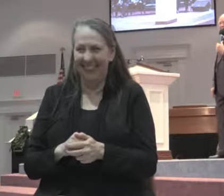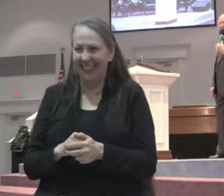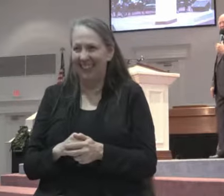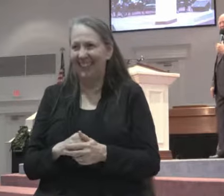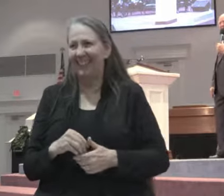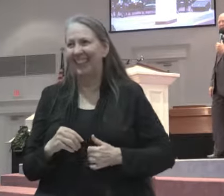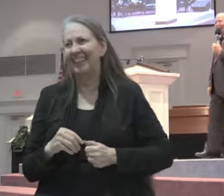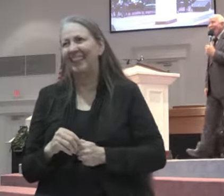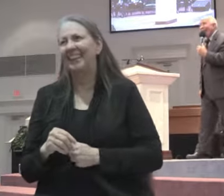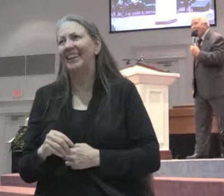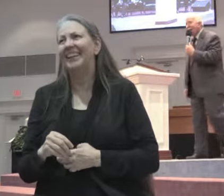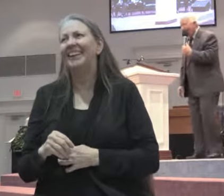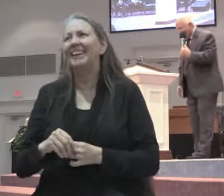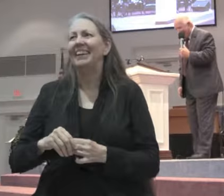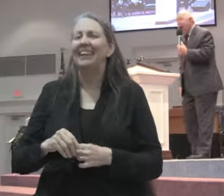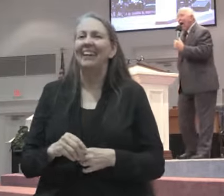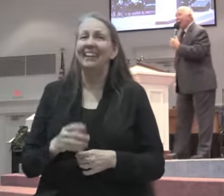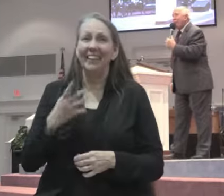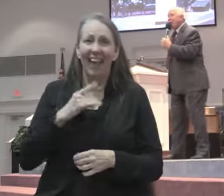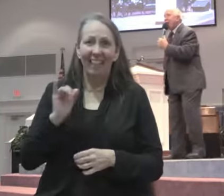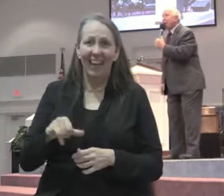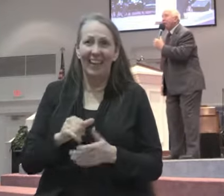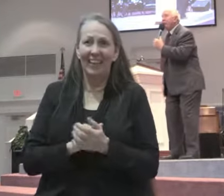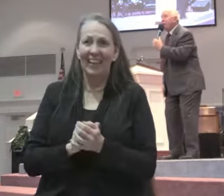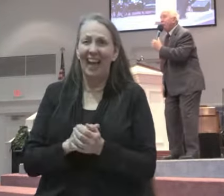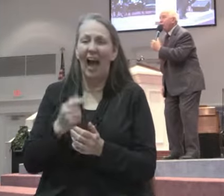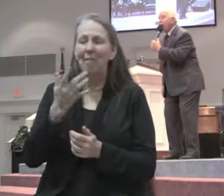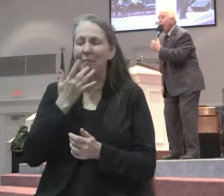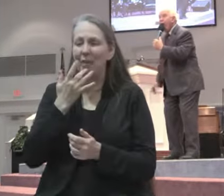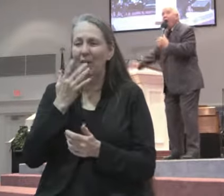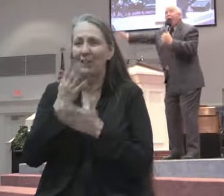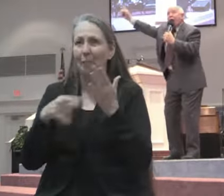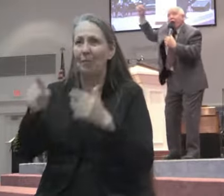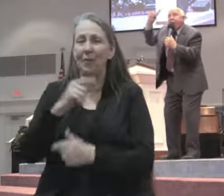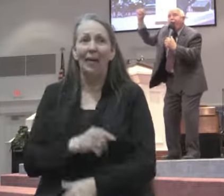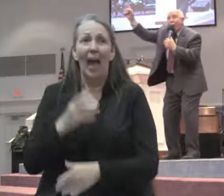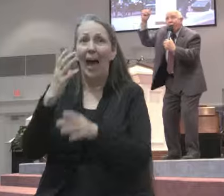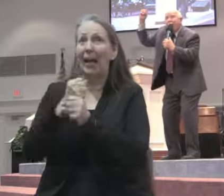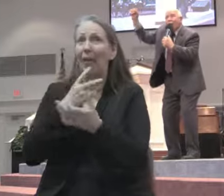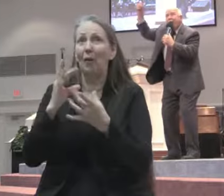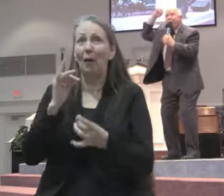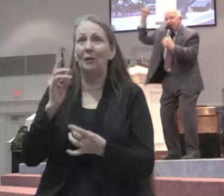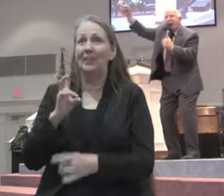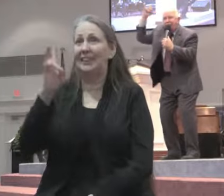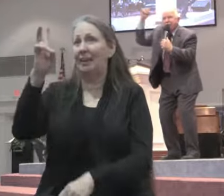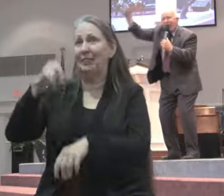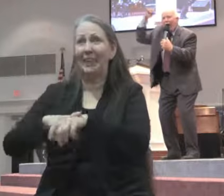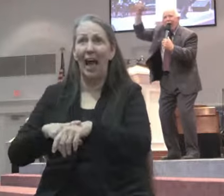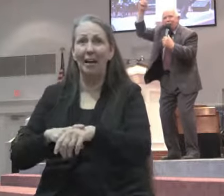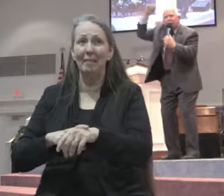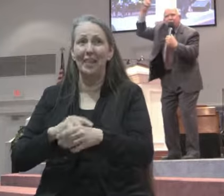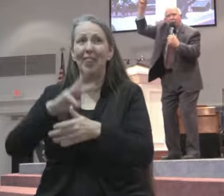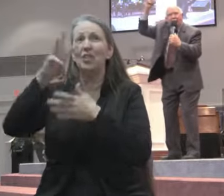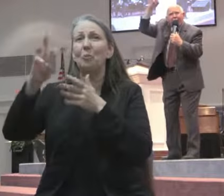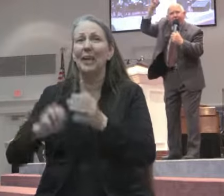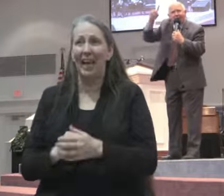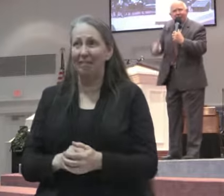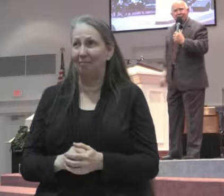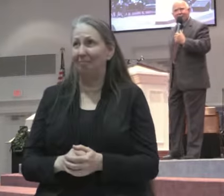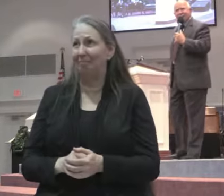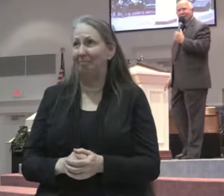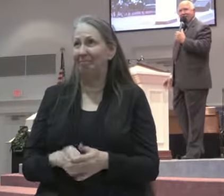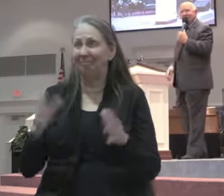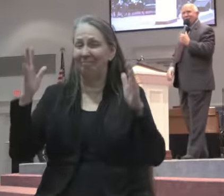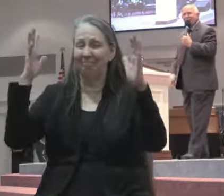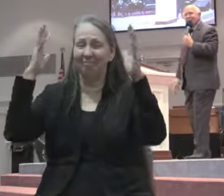Hallelujah. You like that? I'd rather hear some of you say, "I got the Holy Ghost 7 times this week."